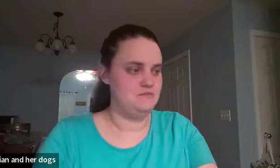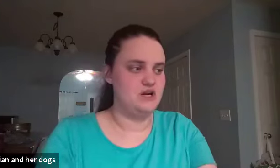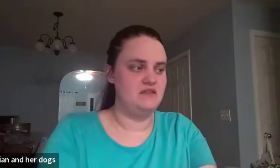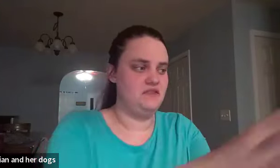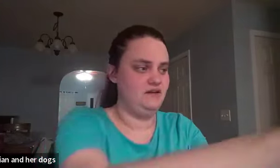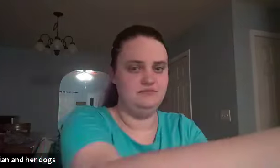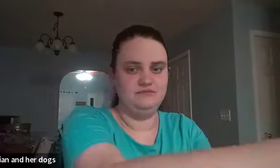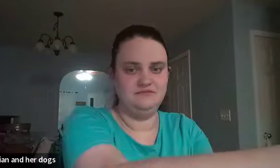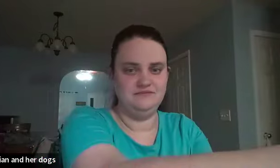Trying to think.